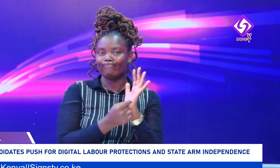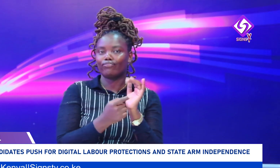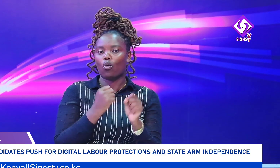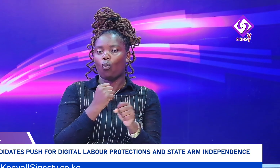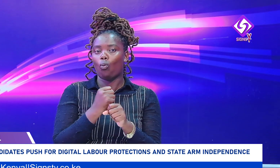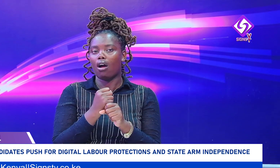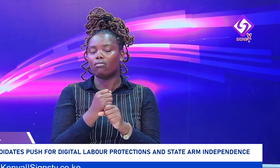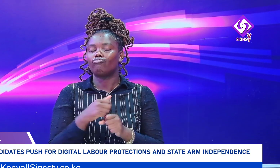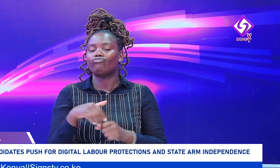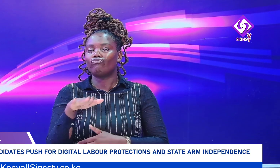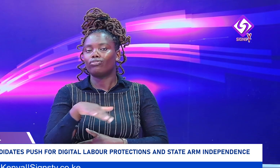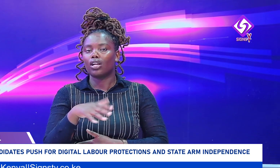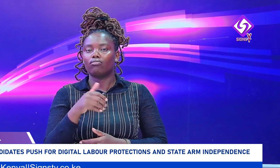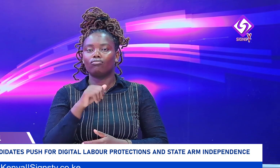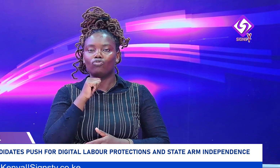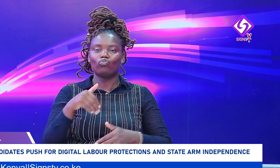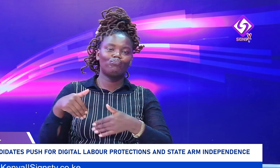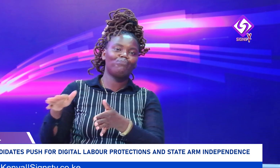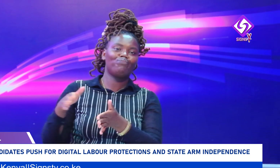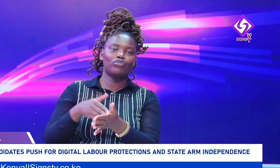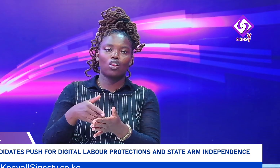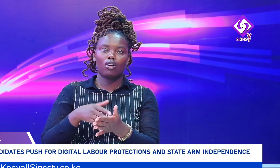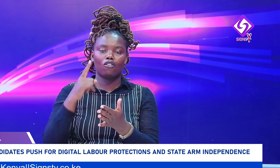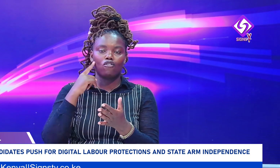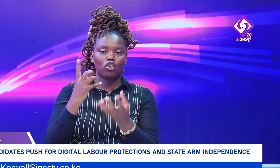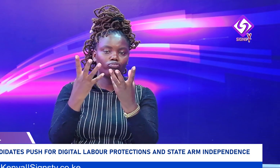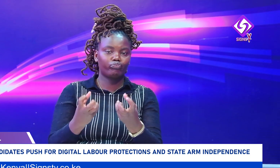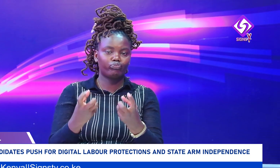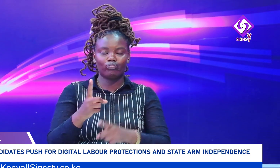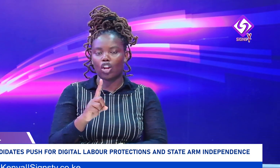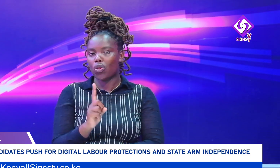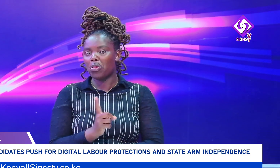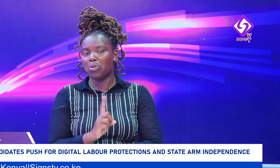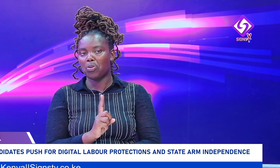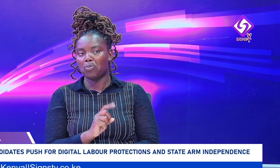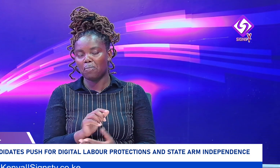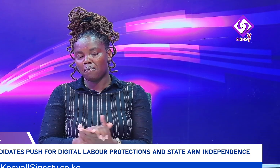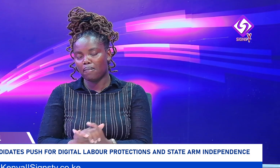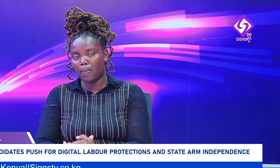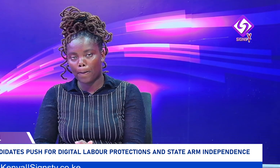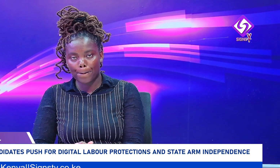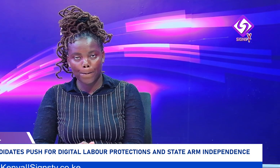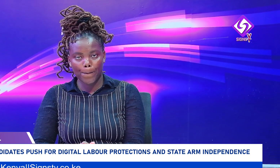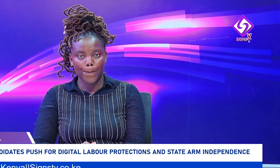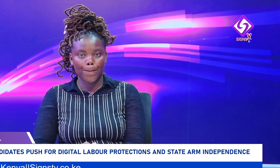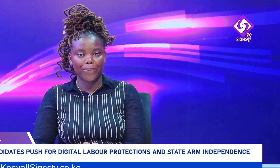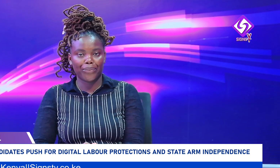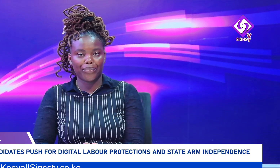for dispute resolution, ensuring the digital workforce is not left vulnerable for